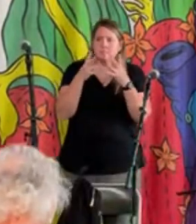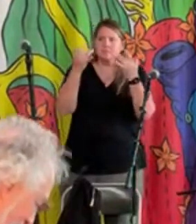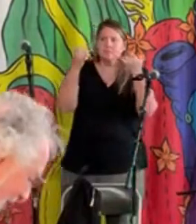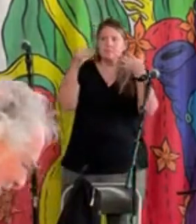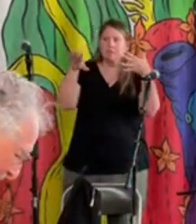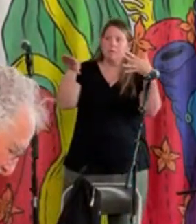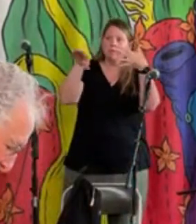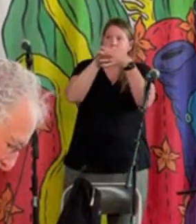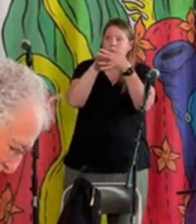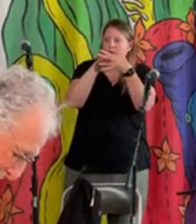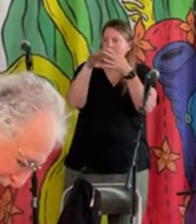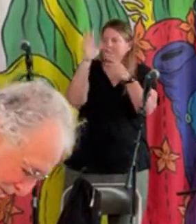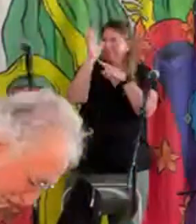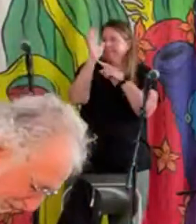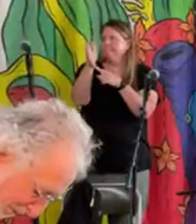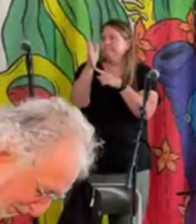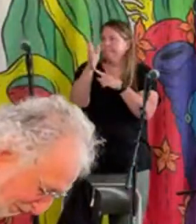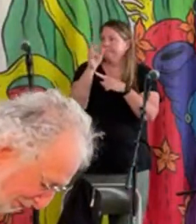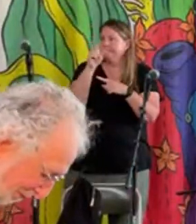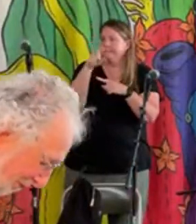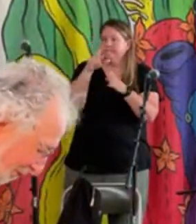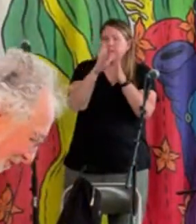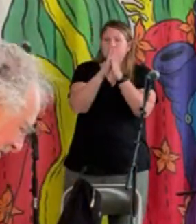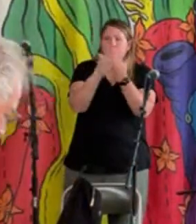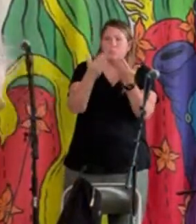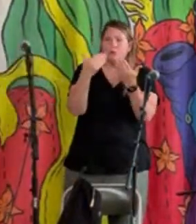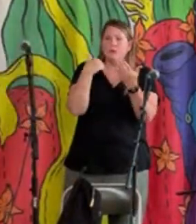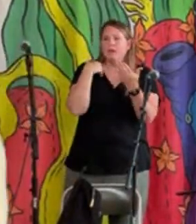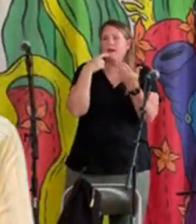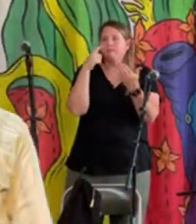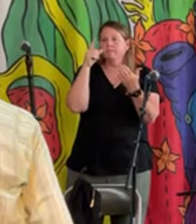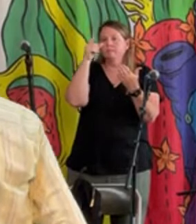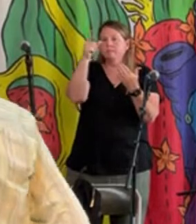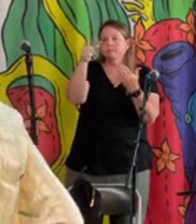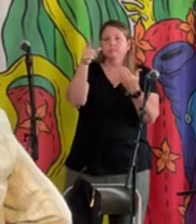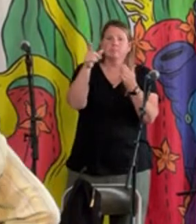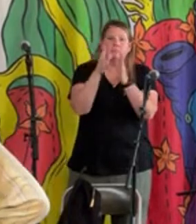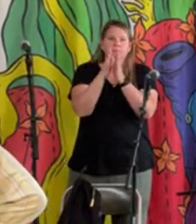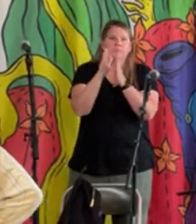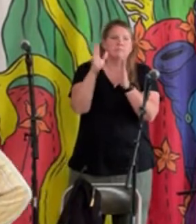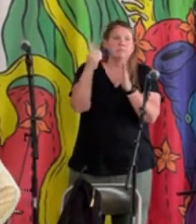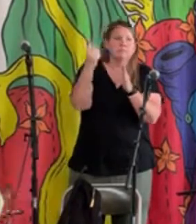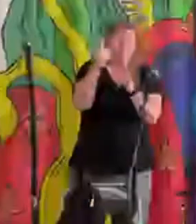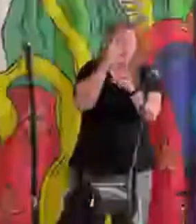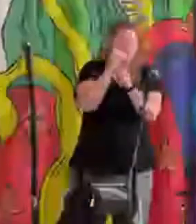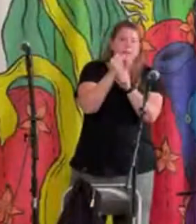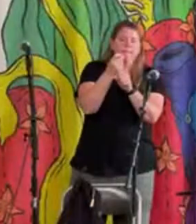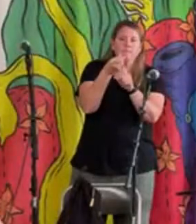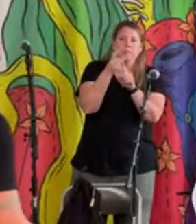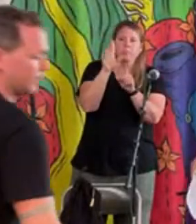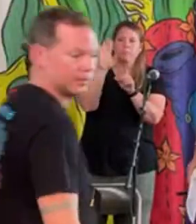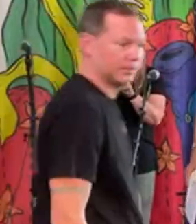two, just put your extra back in that box before you go so that someone else can have it.